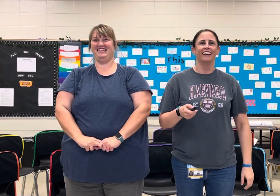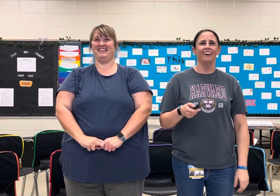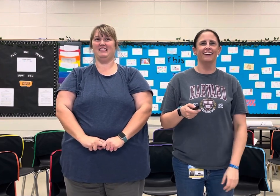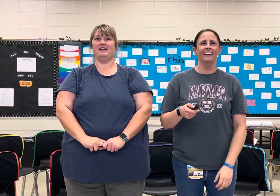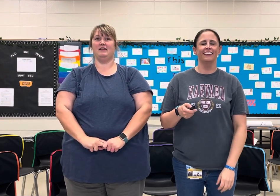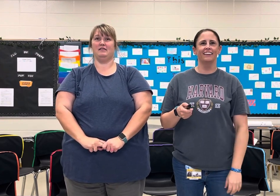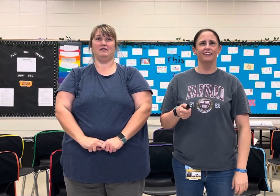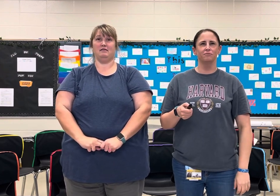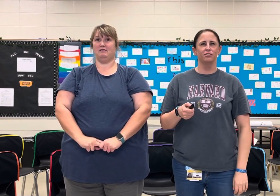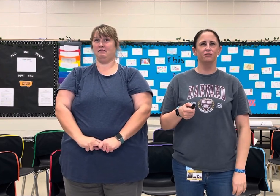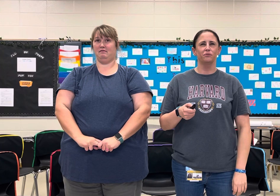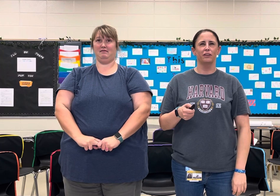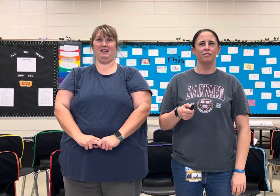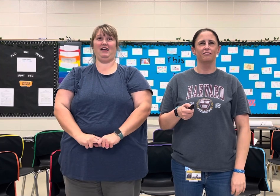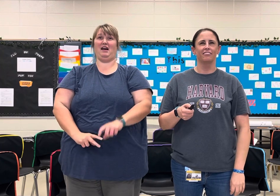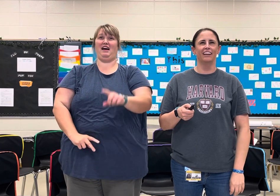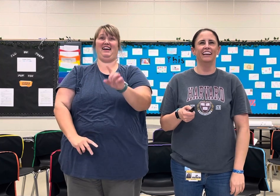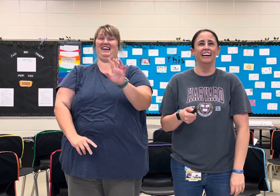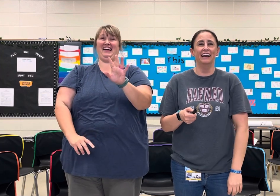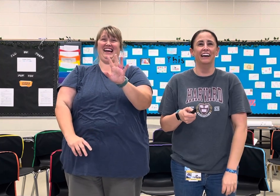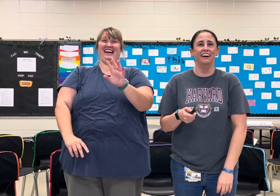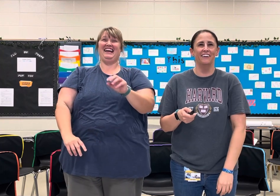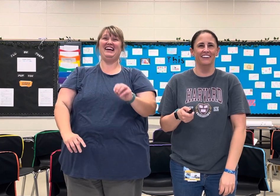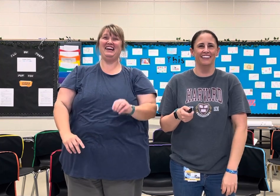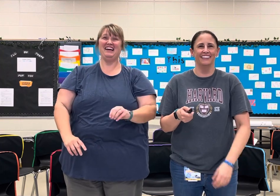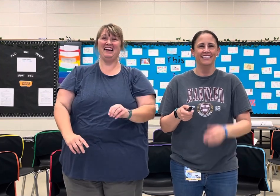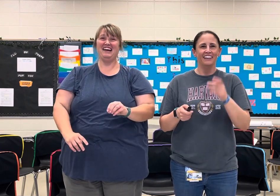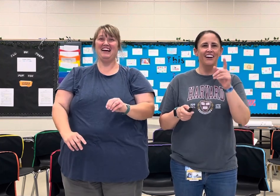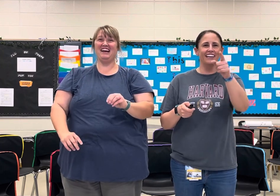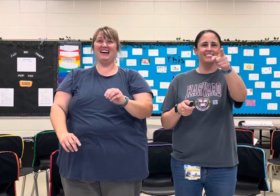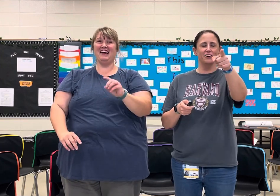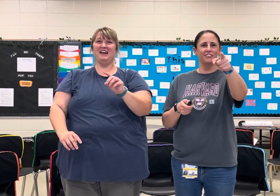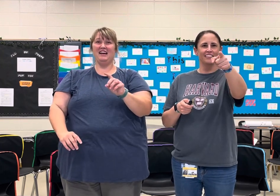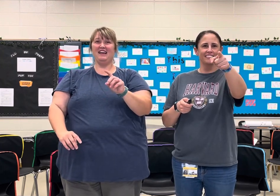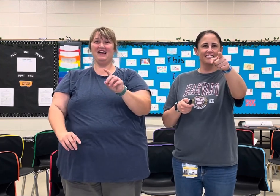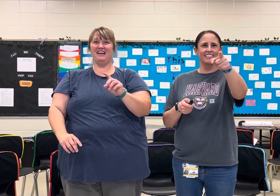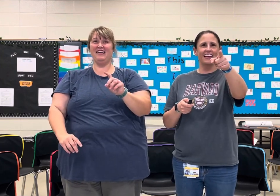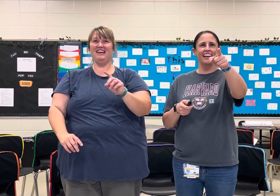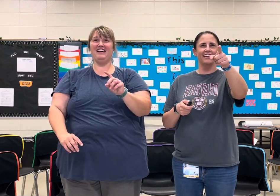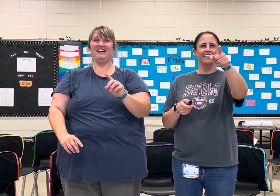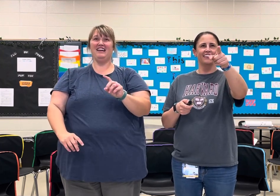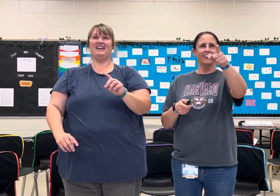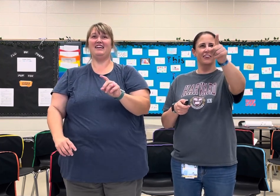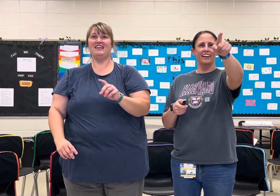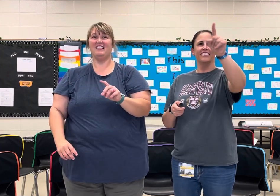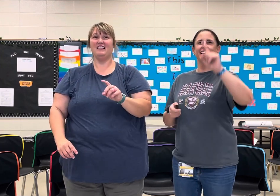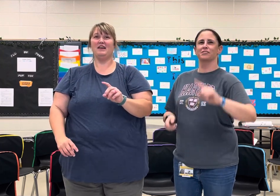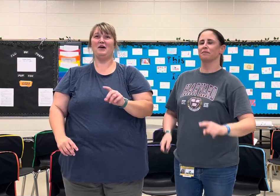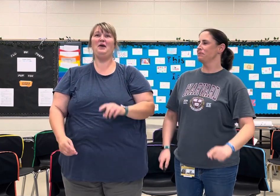All right. Ooh, weird. Hold on. All right. So 68. Okay. Next one.